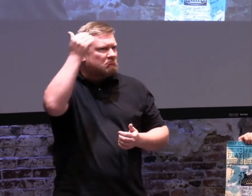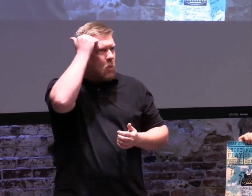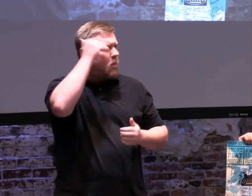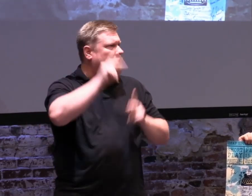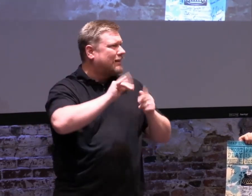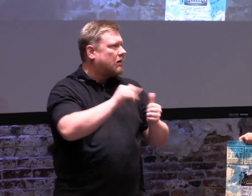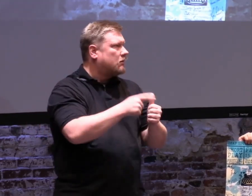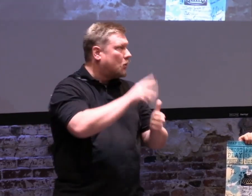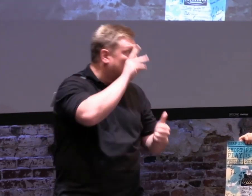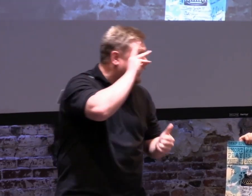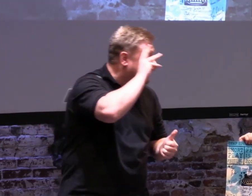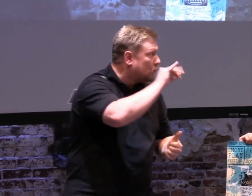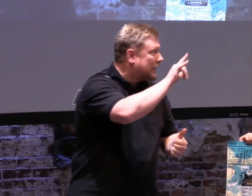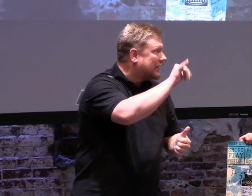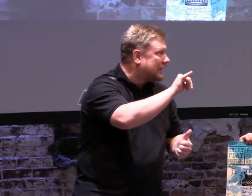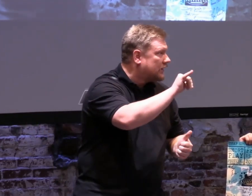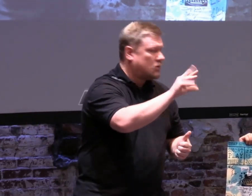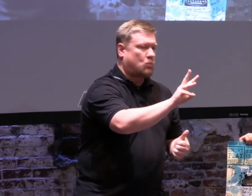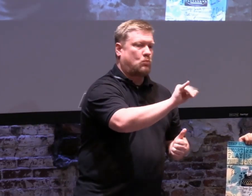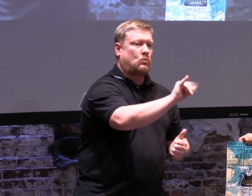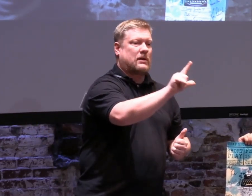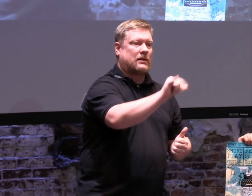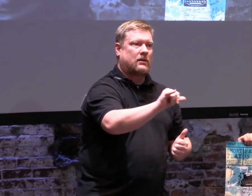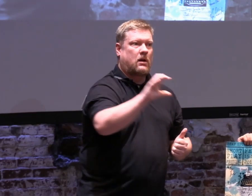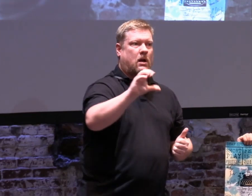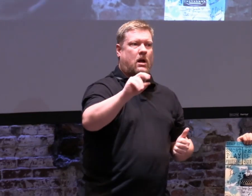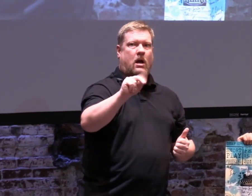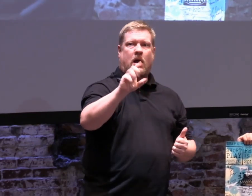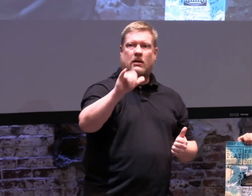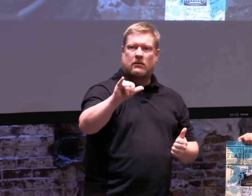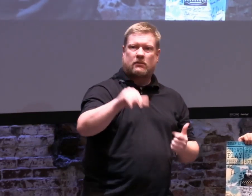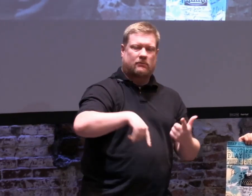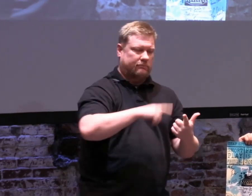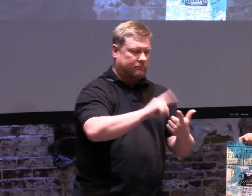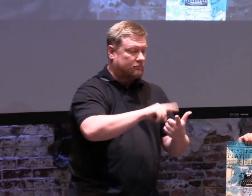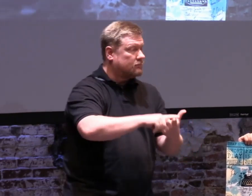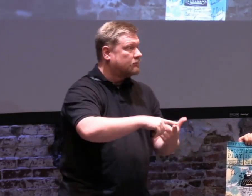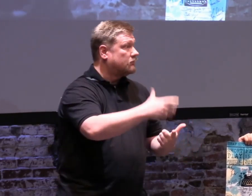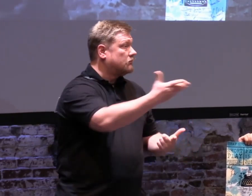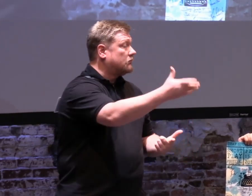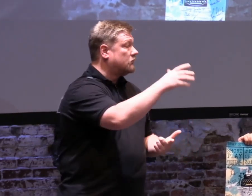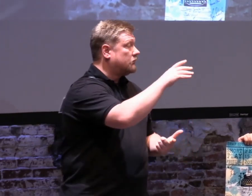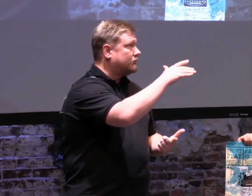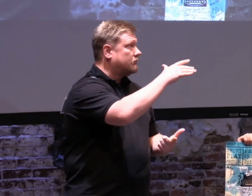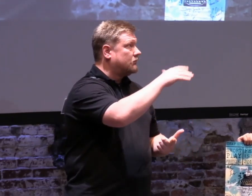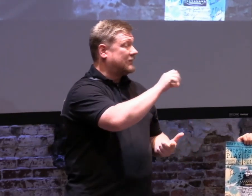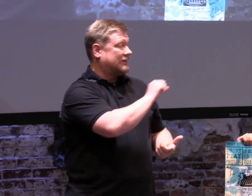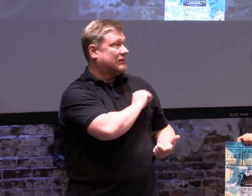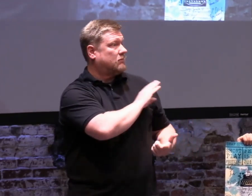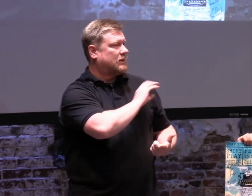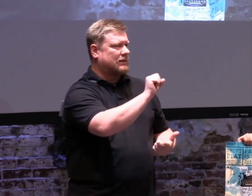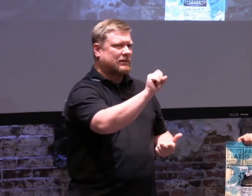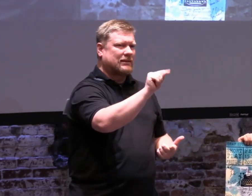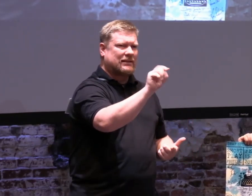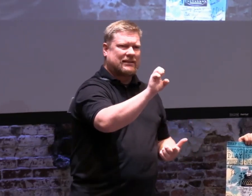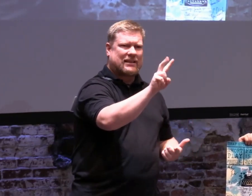And for decades, there have been deaf playwrights. You know, we think about Willie Connolly and, oh my goodness, who else?